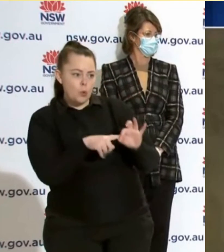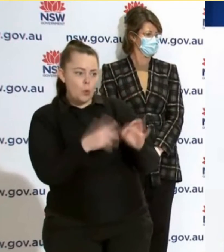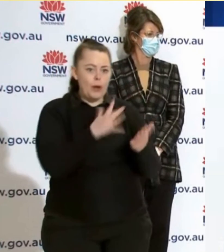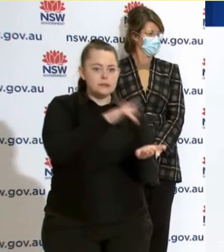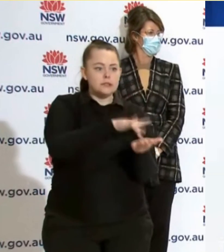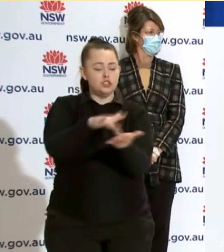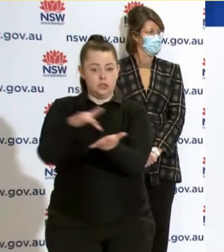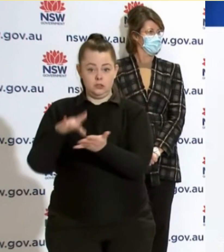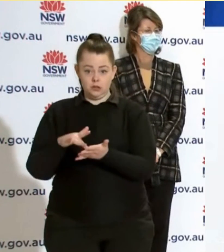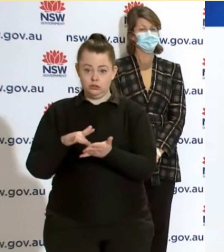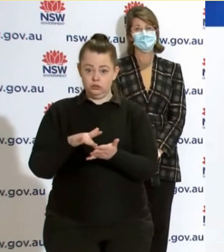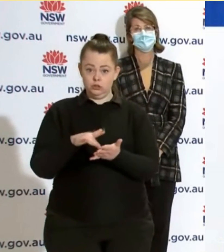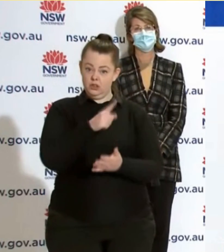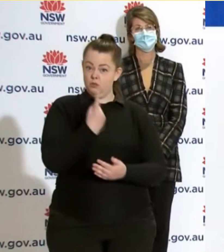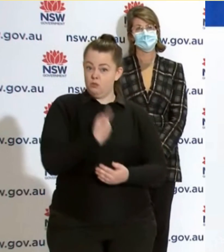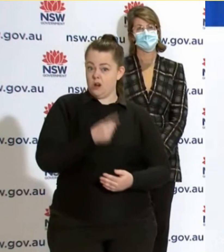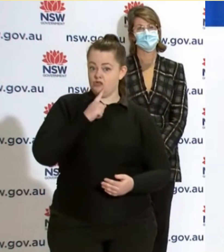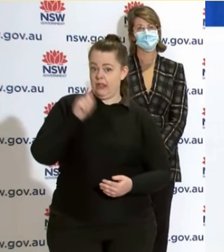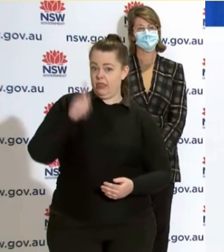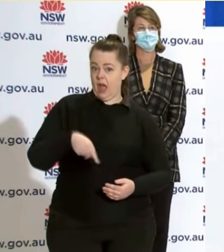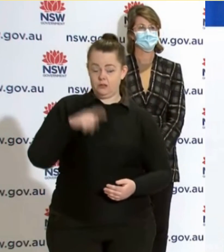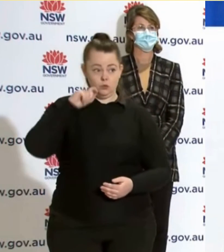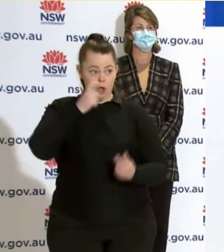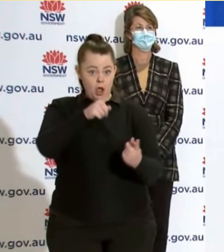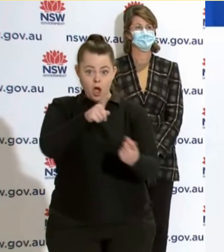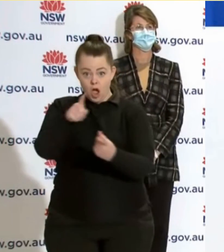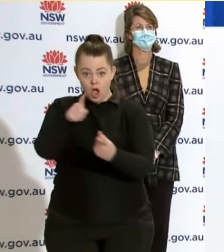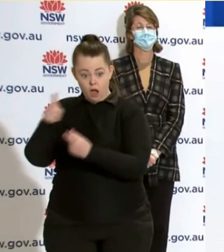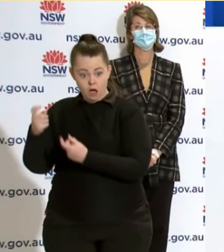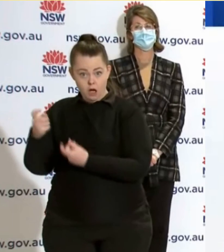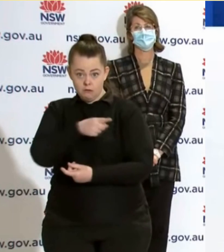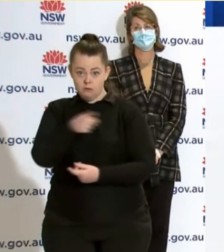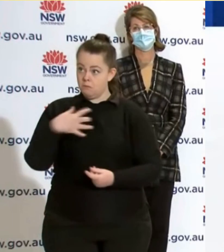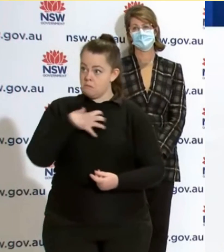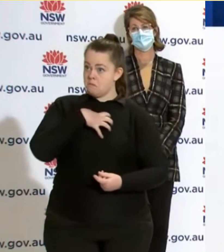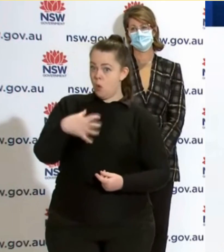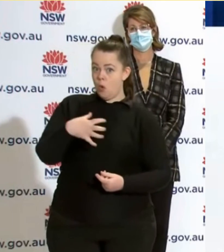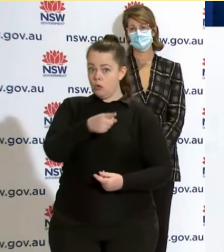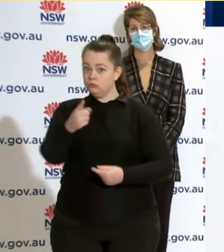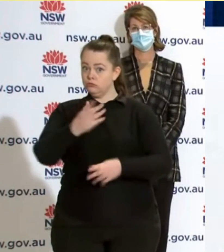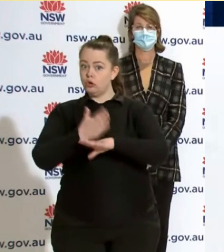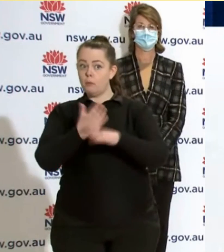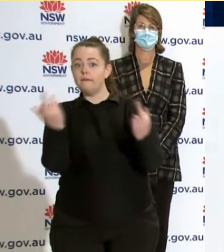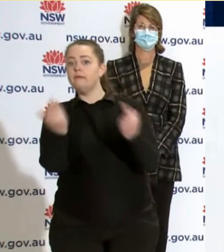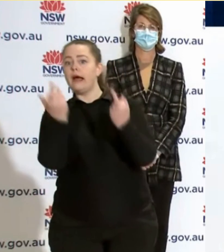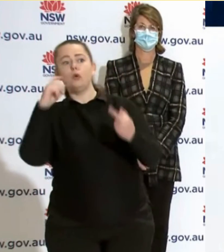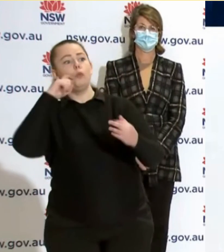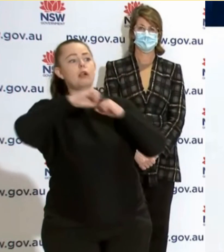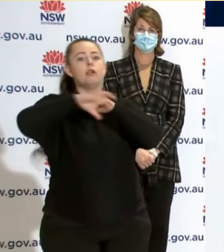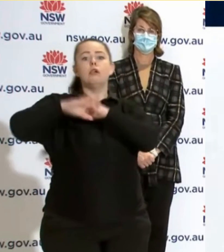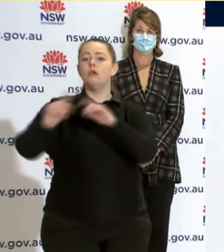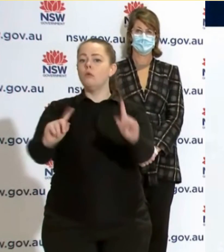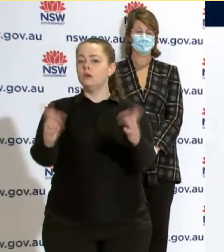engaged? I look at a variety of sources, and can I just thank government agencies that have previously helped us in the first wave have come on. We've obviously